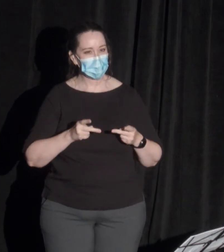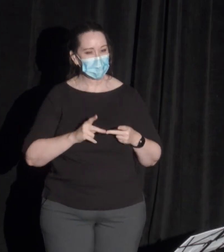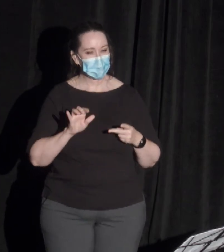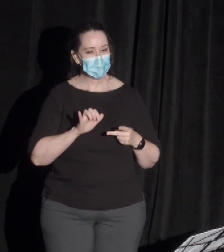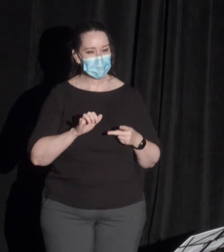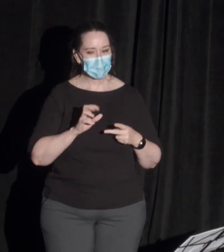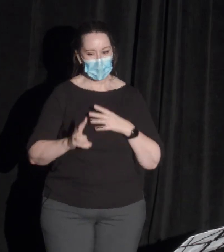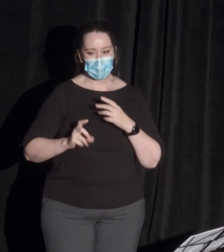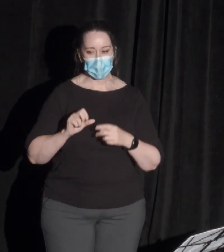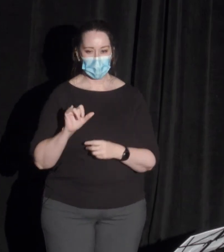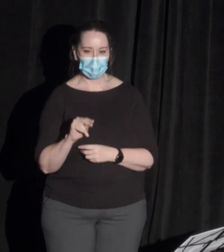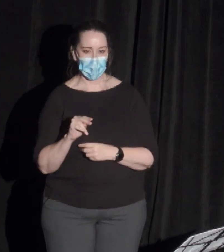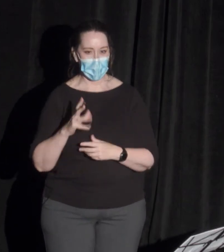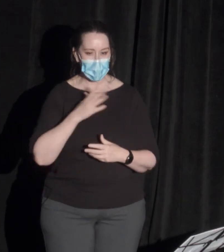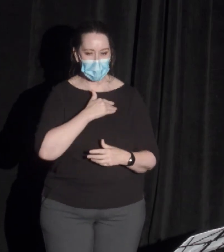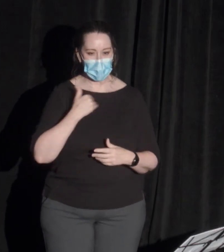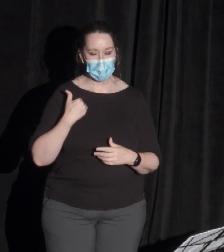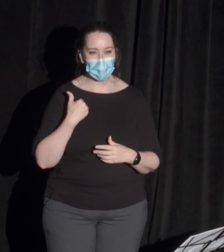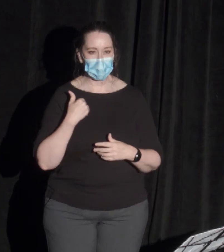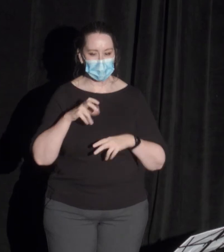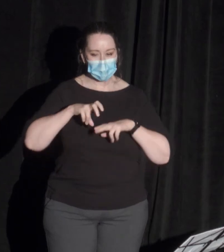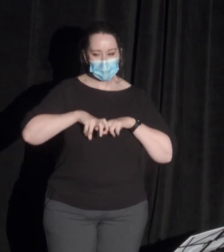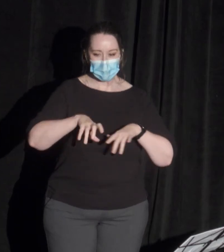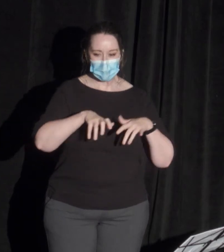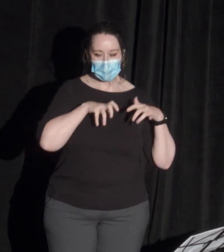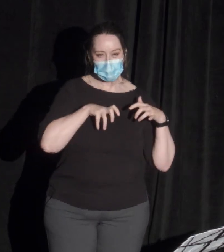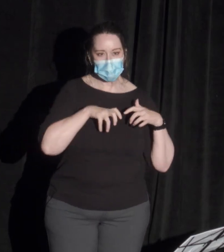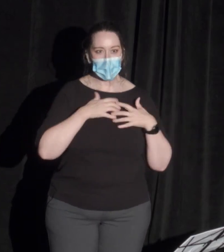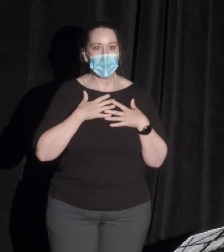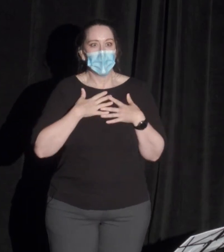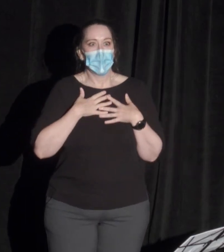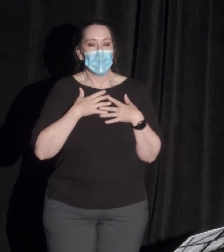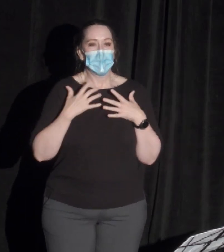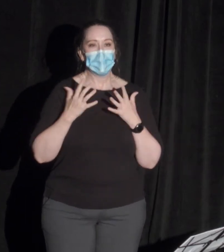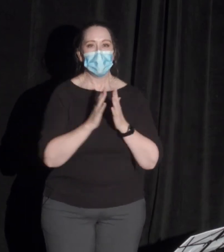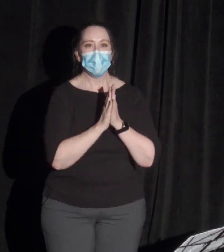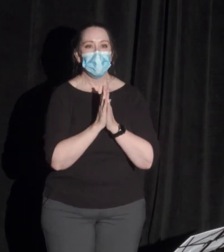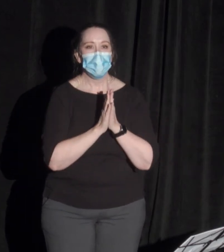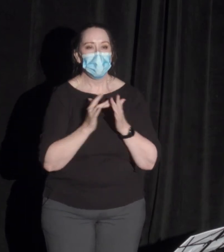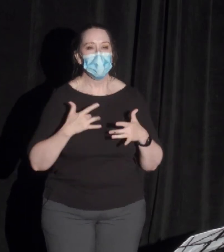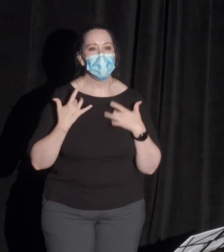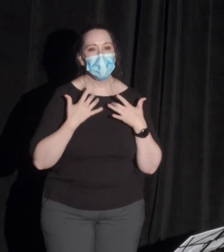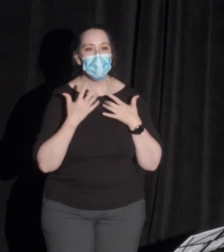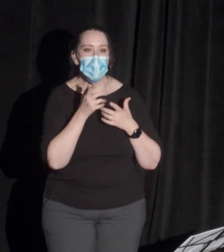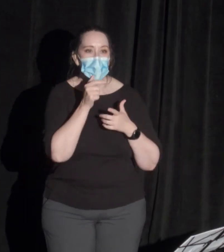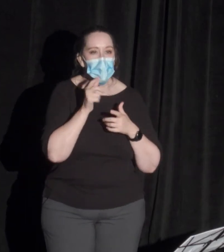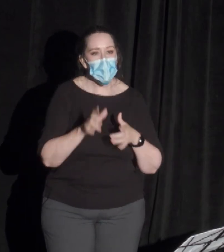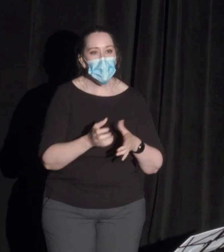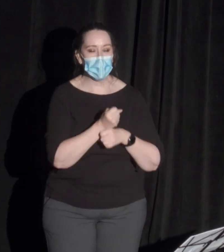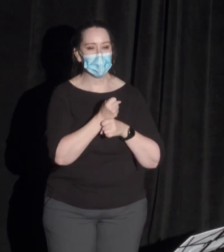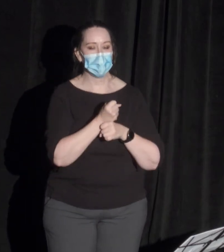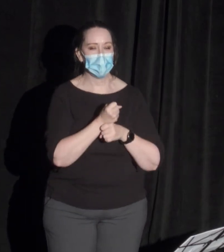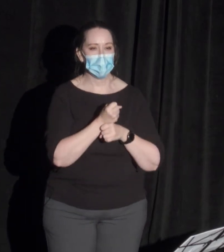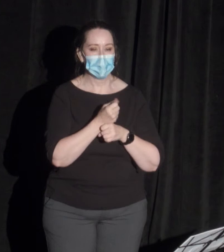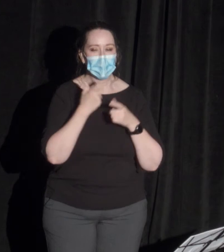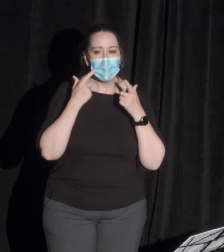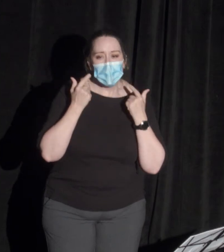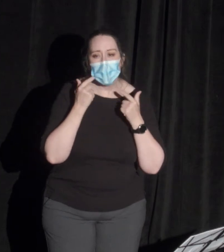Worldcon member, sitting in the auditorium, breathless with anticipation to find out who wins. I have laughed, and I have cried, and I